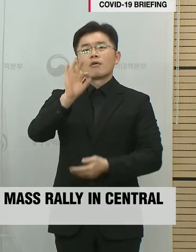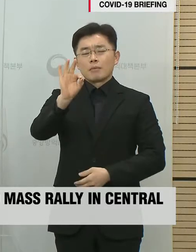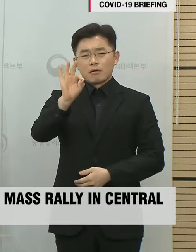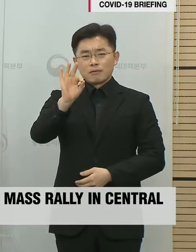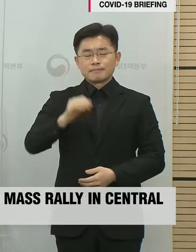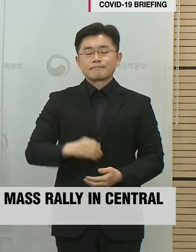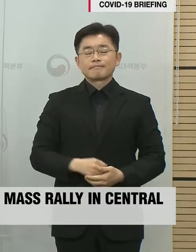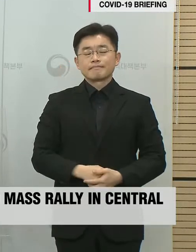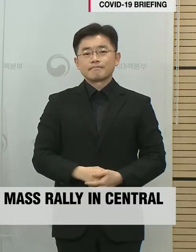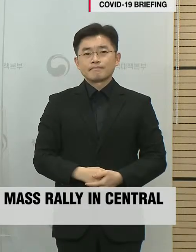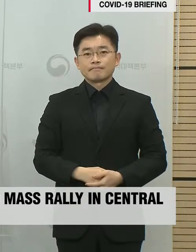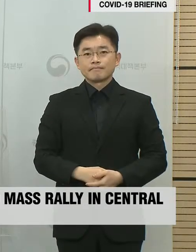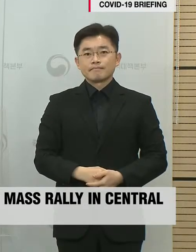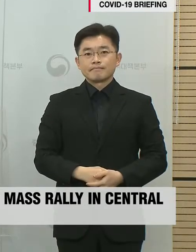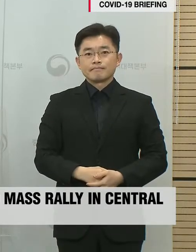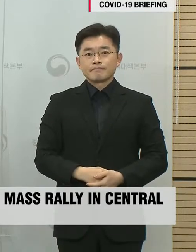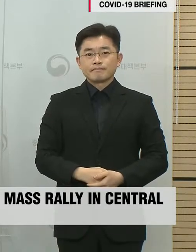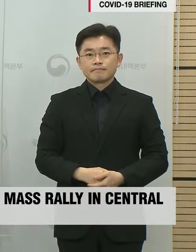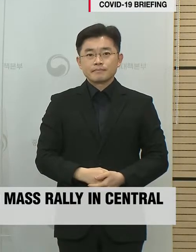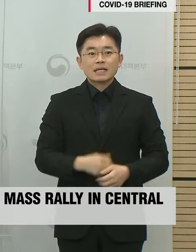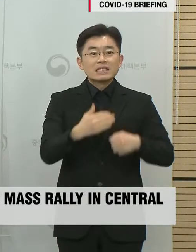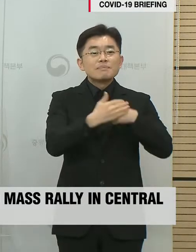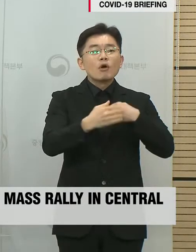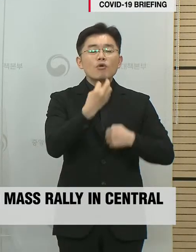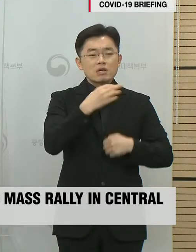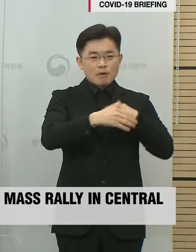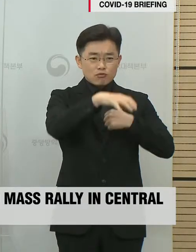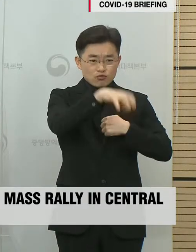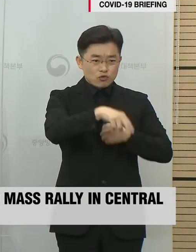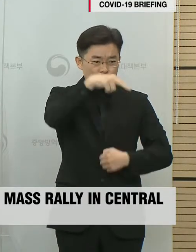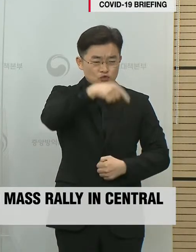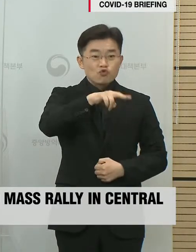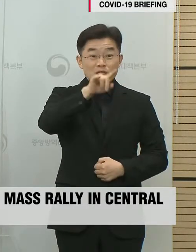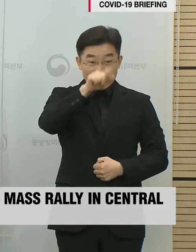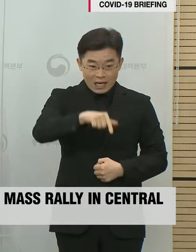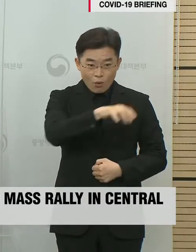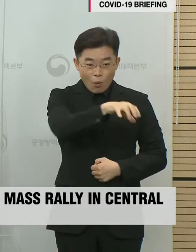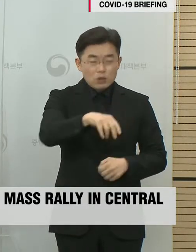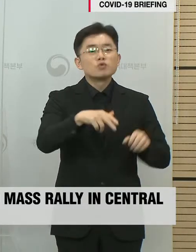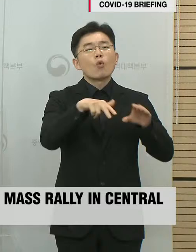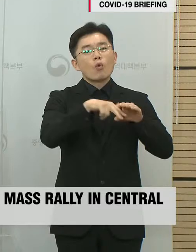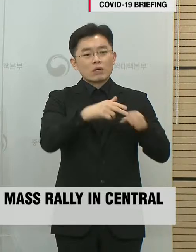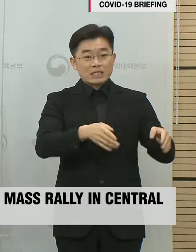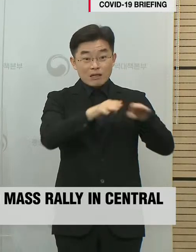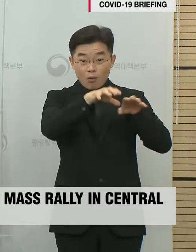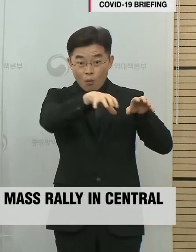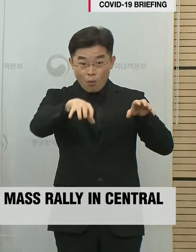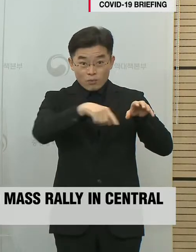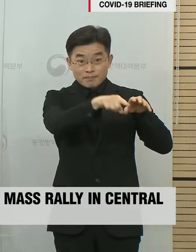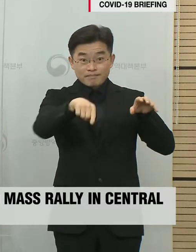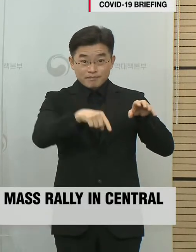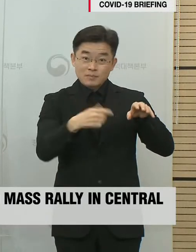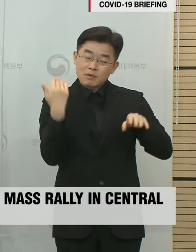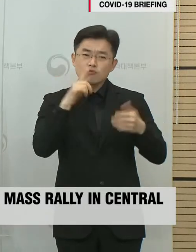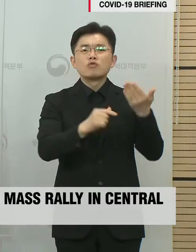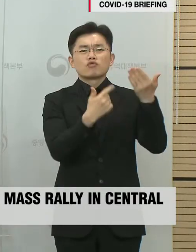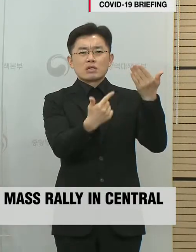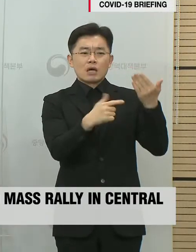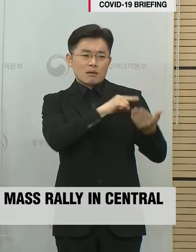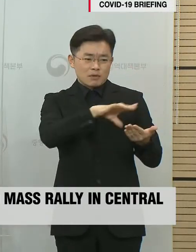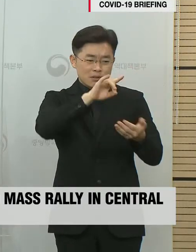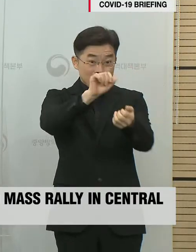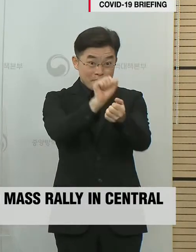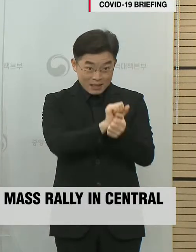4 additional cases, and total now stands at 10. And in relation to Eunpyeong-gu District, a